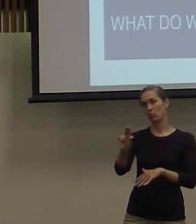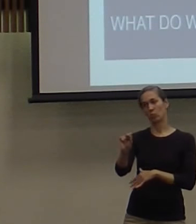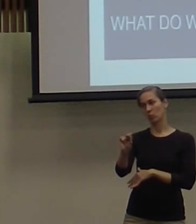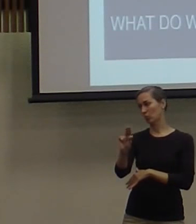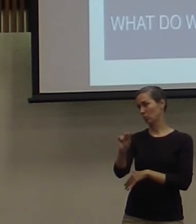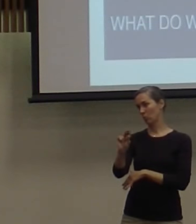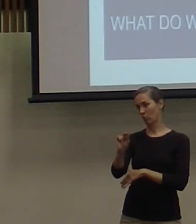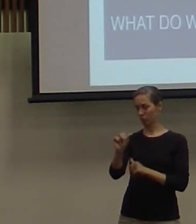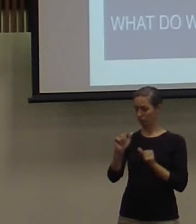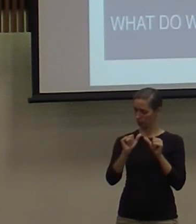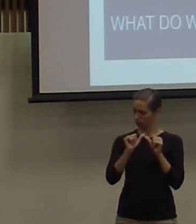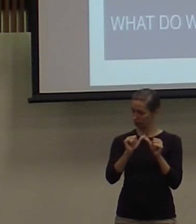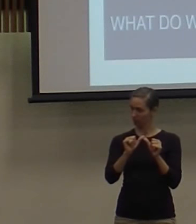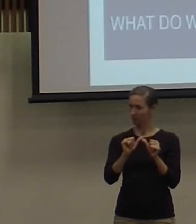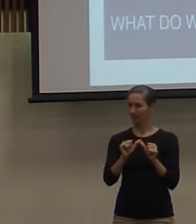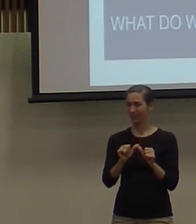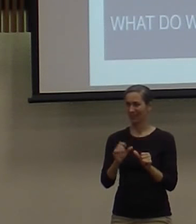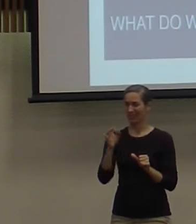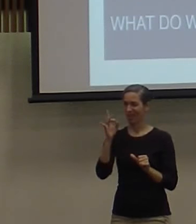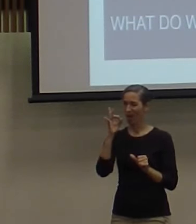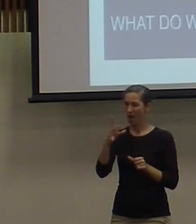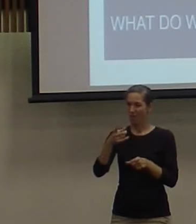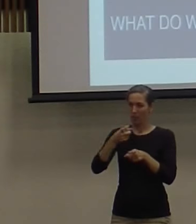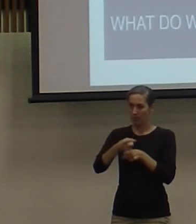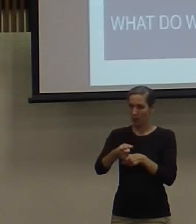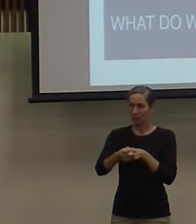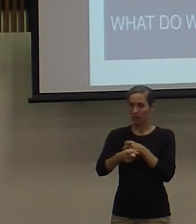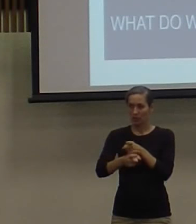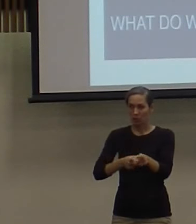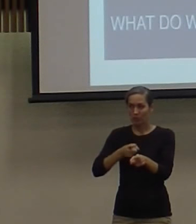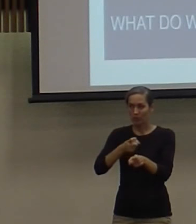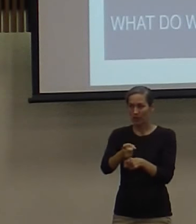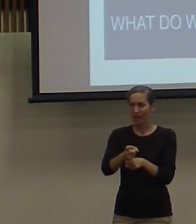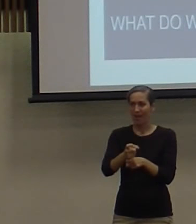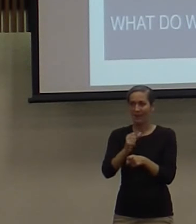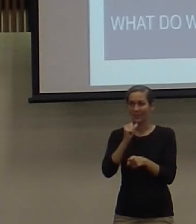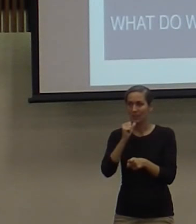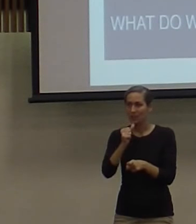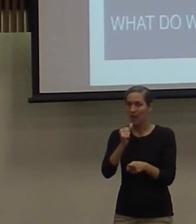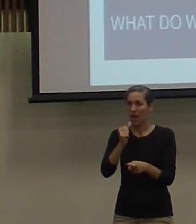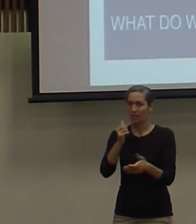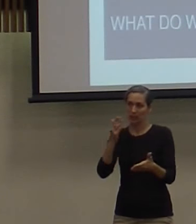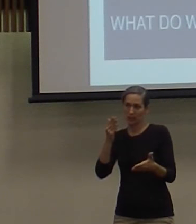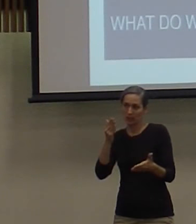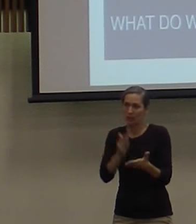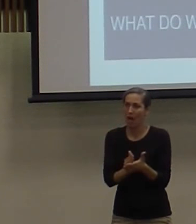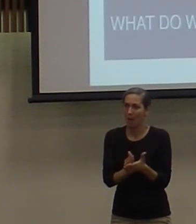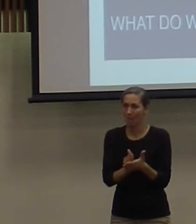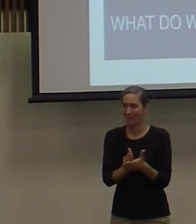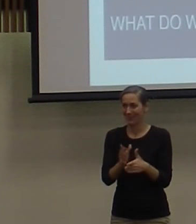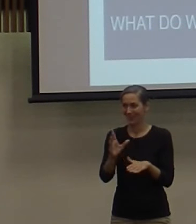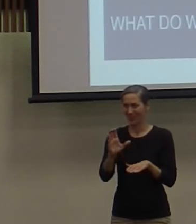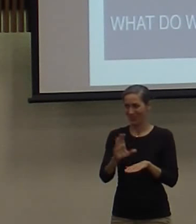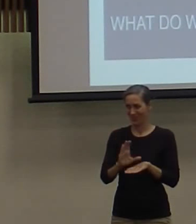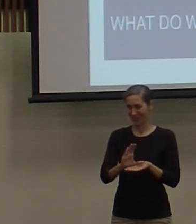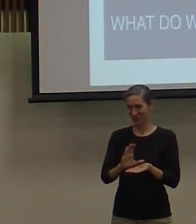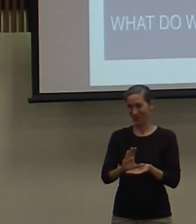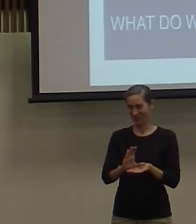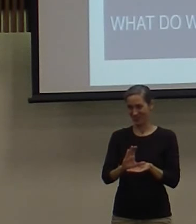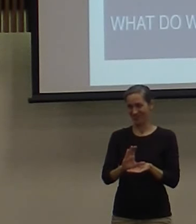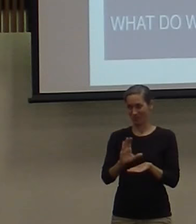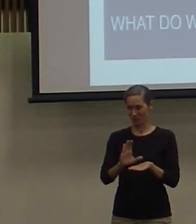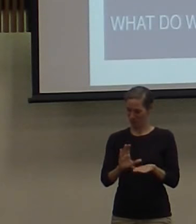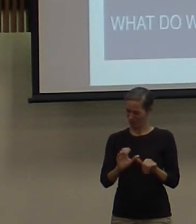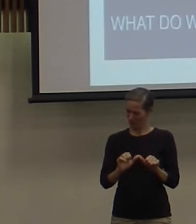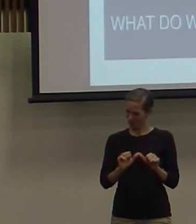the severe persecution, it does not hold back the growth of the church. So